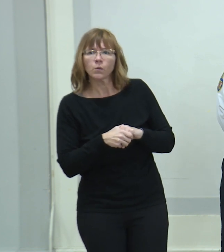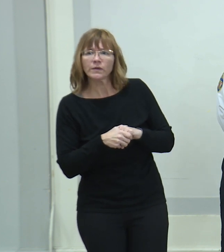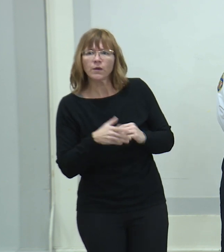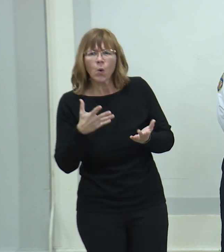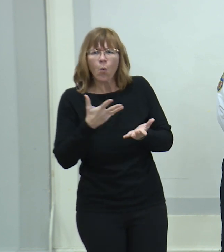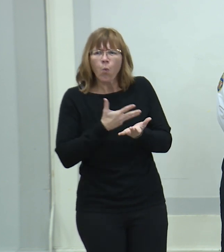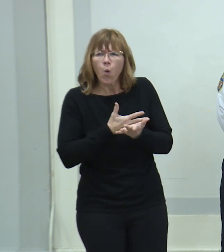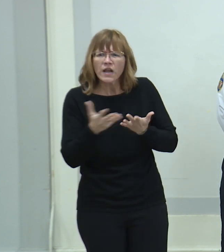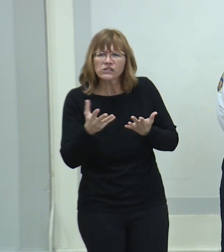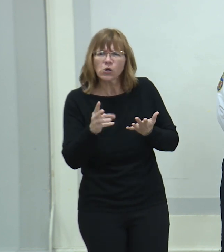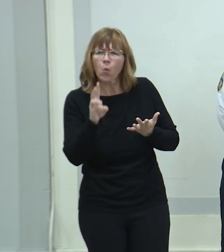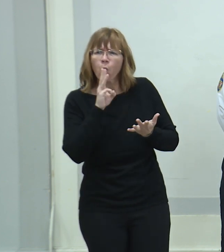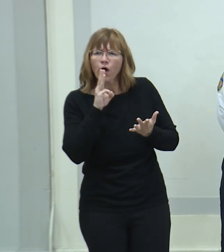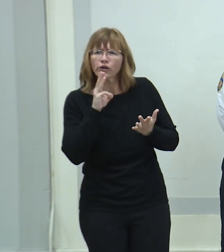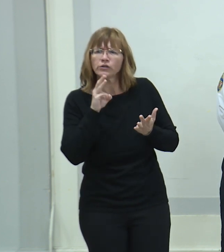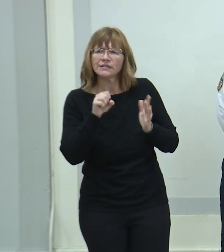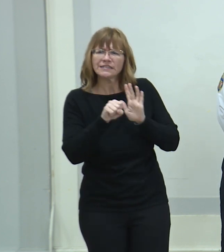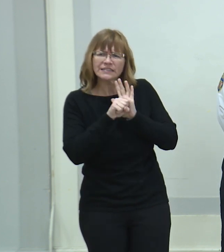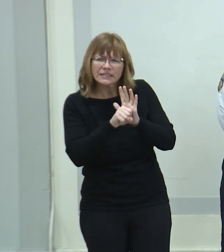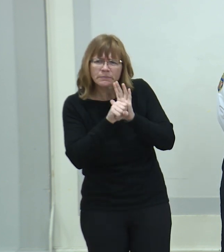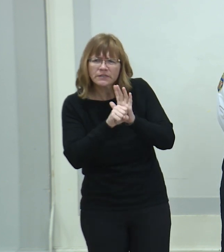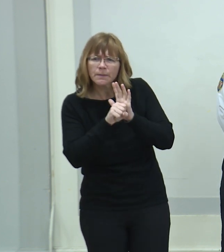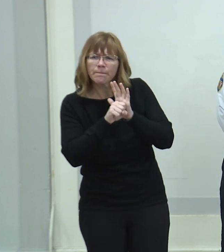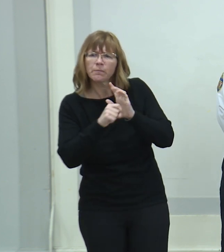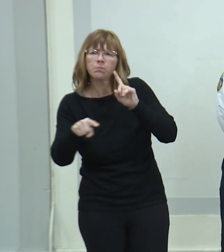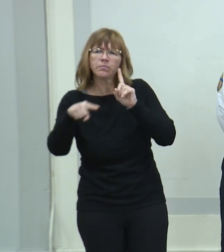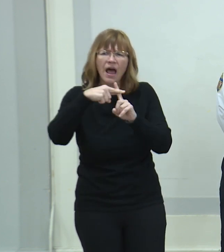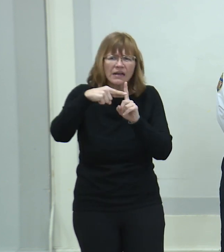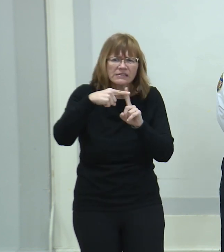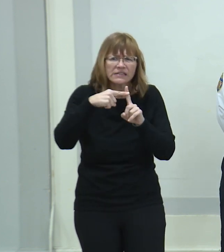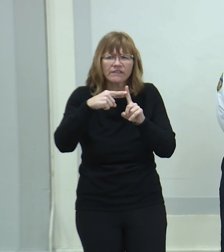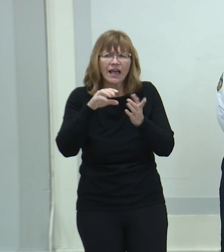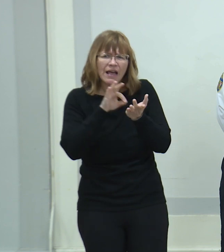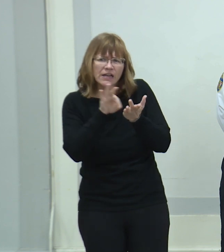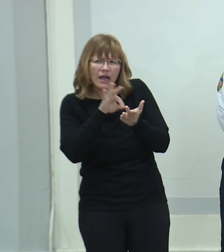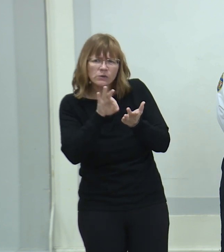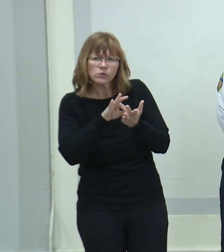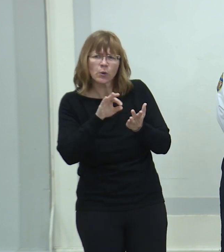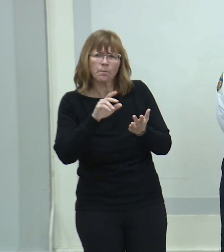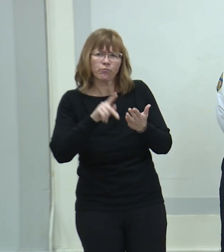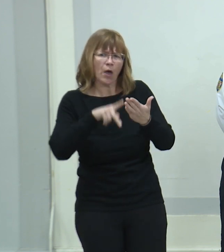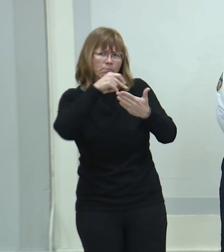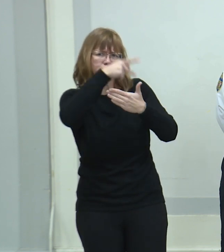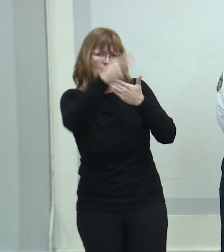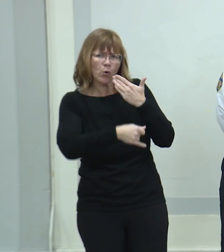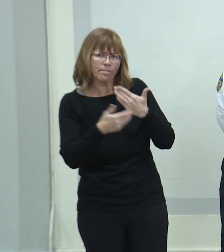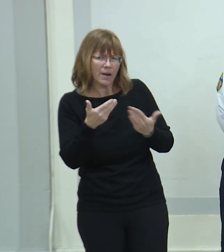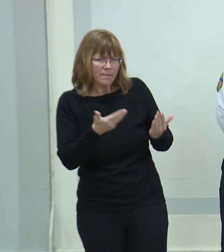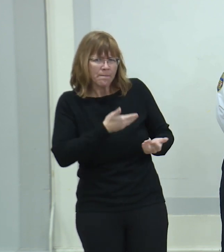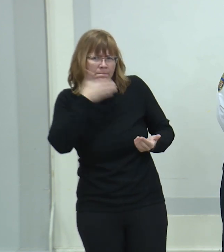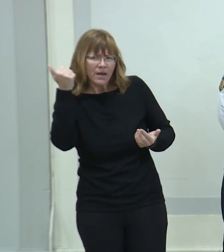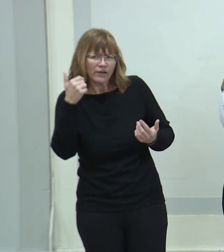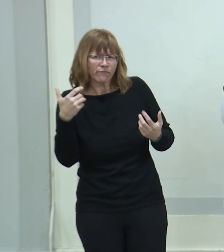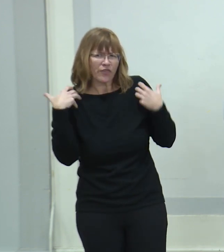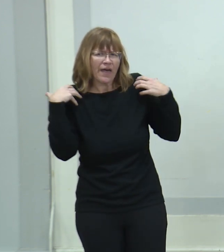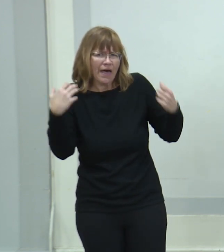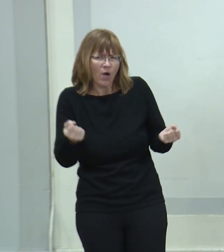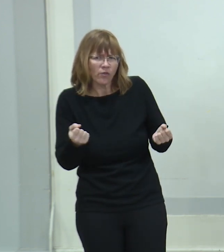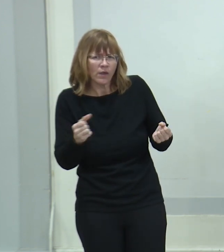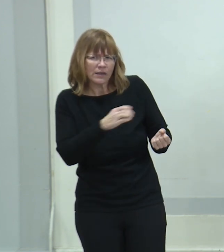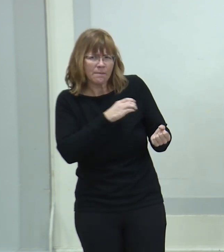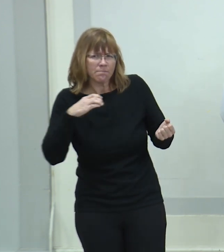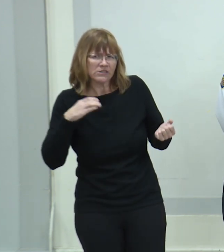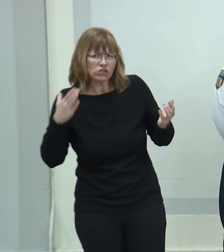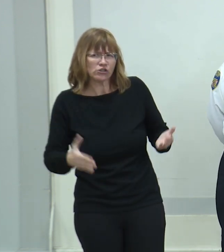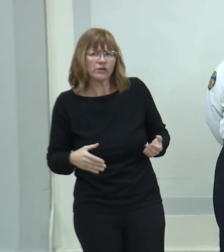reaction there? Were there any positive counts? Did that program work? This may be for the health commissioner, might be for yourself, whoever's. Yep, I'll let Dr. Girazza talk about that.